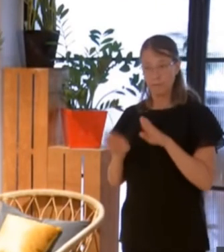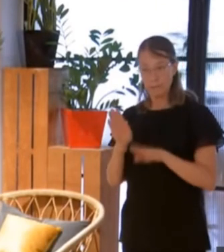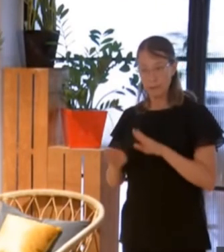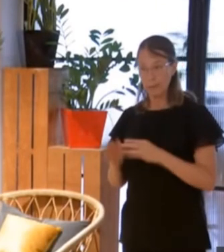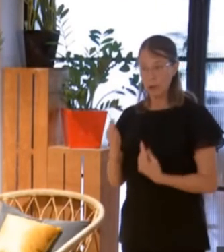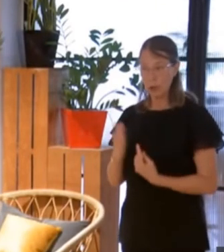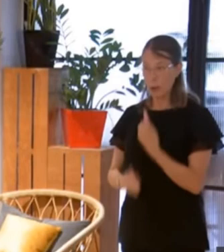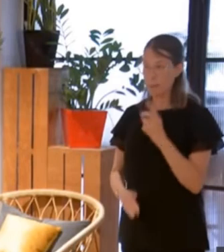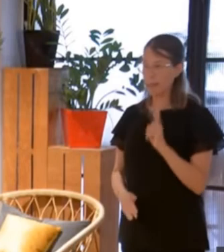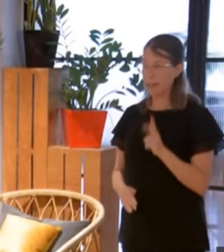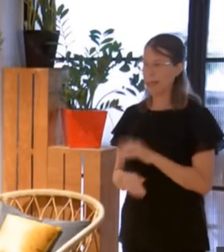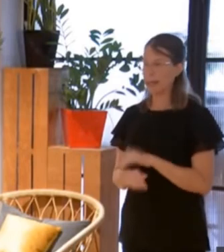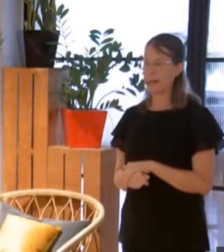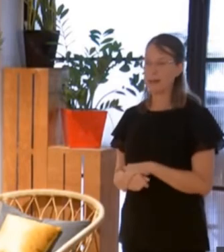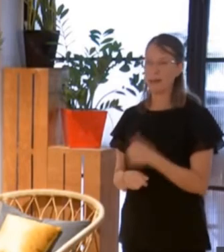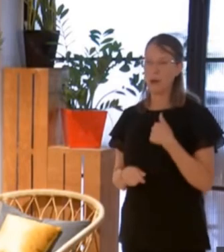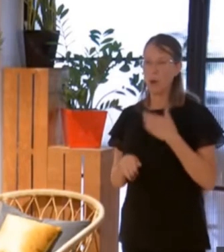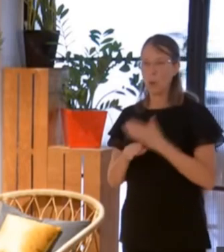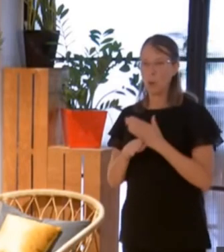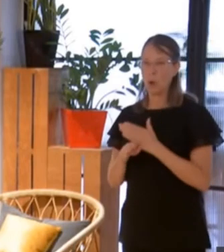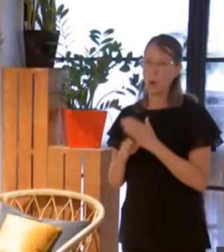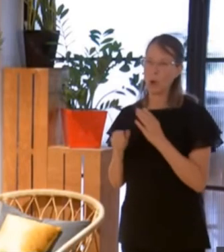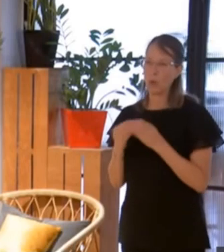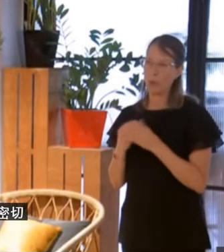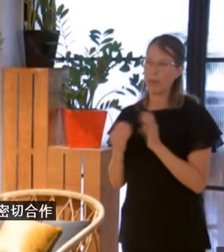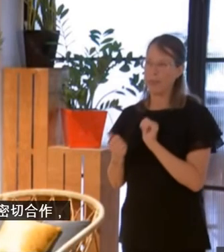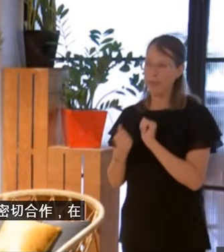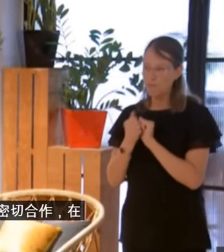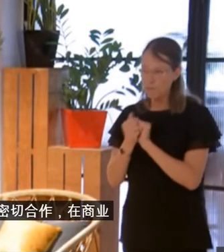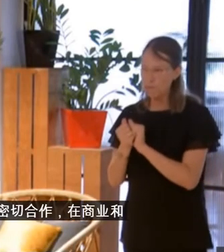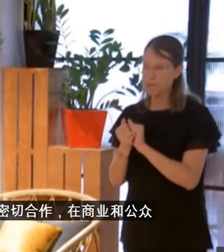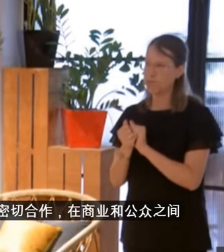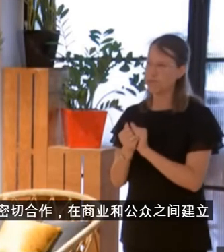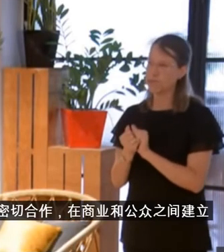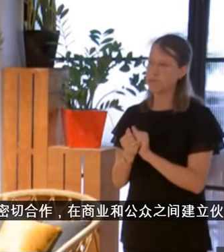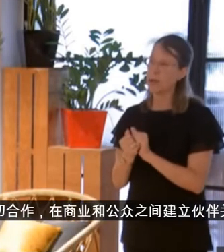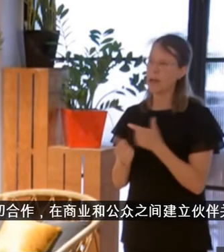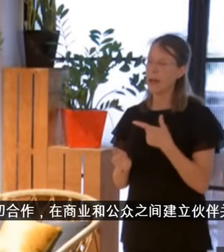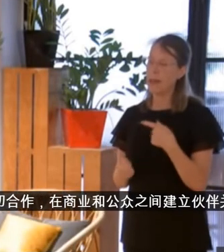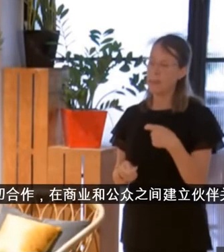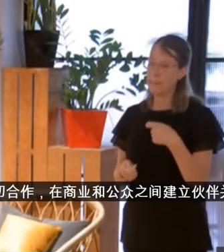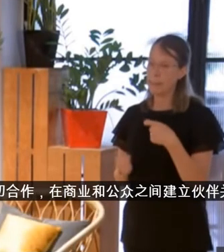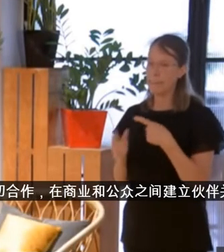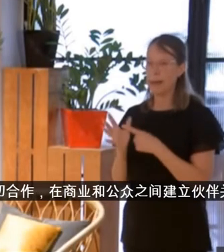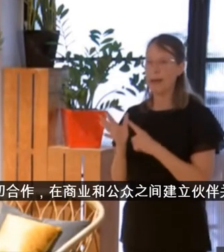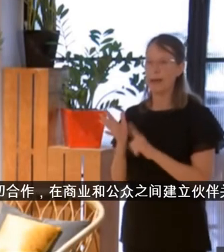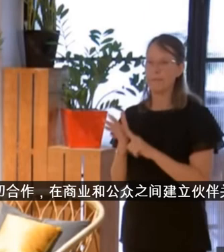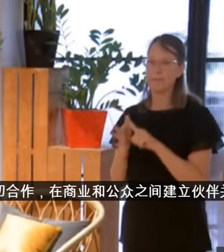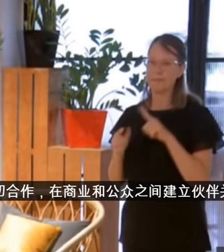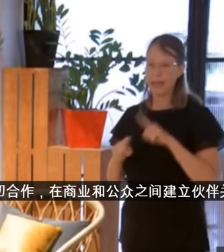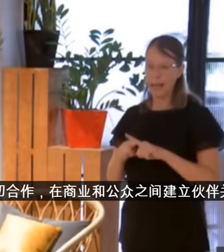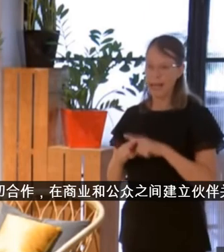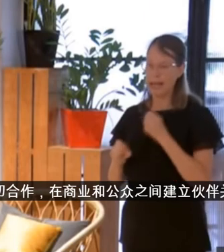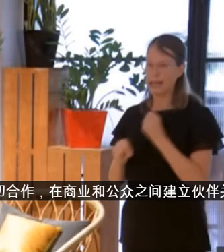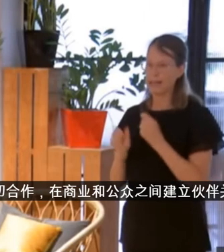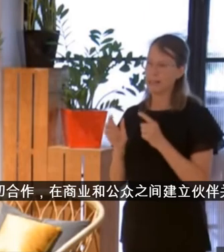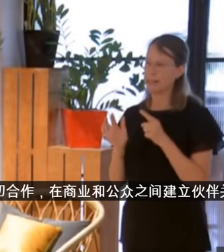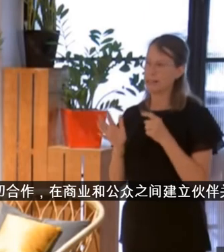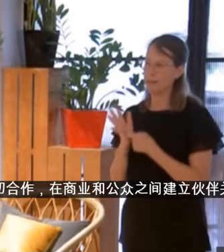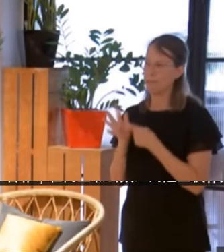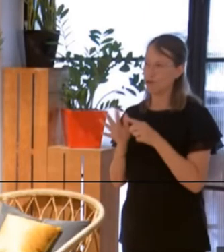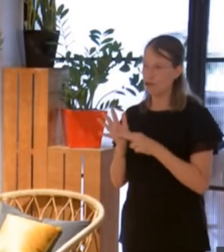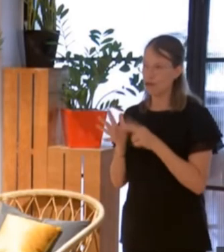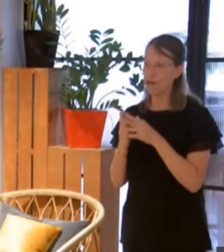again. I work incredibly closely with the Mayor and the local member, Alex Greenwich. It's a partnership between business, the public service,